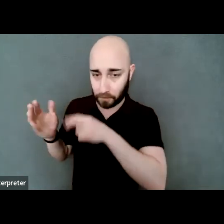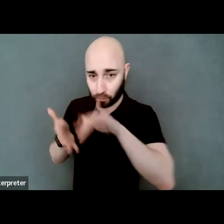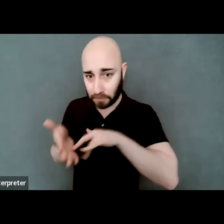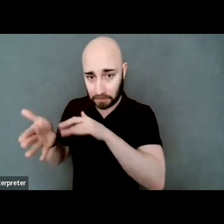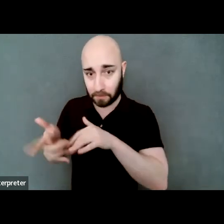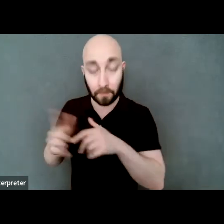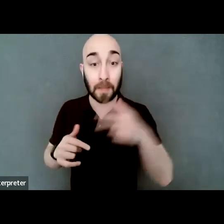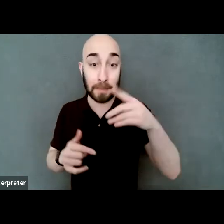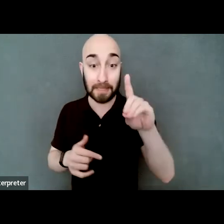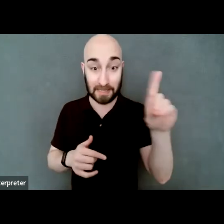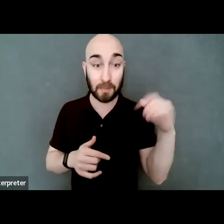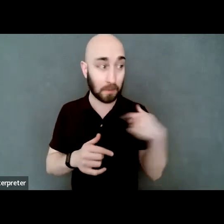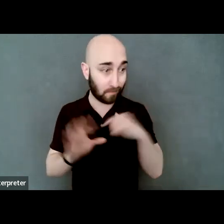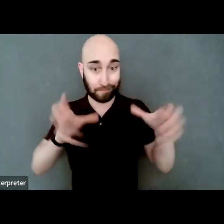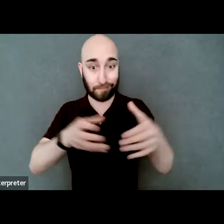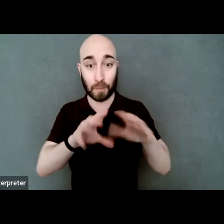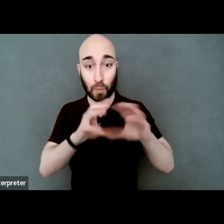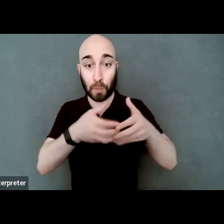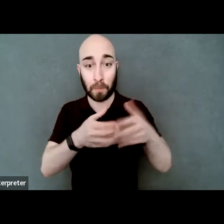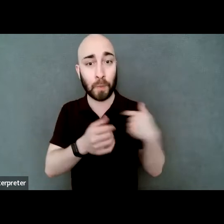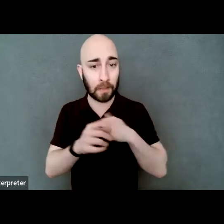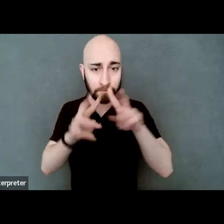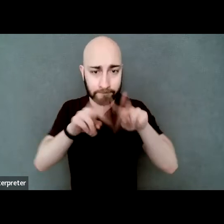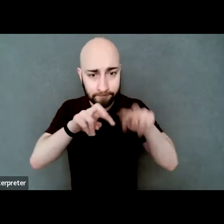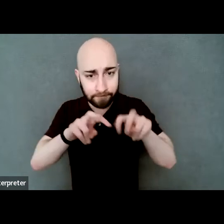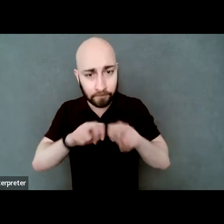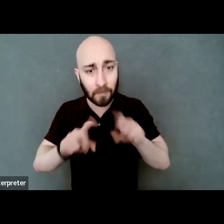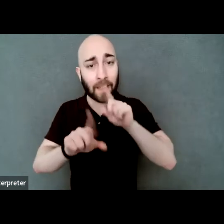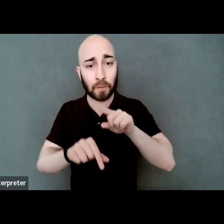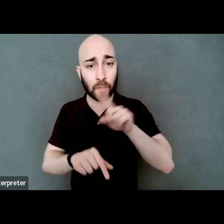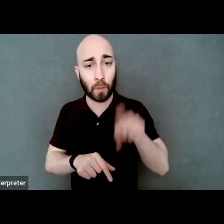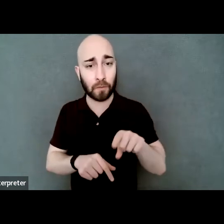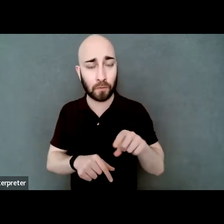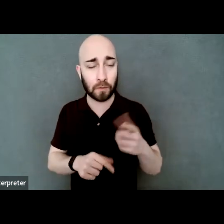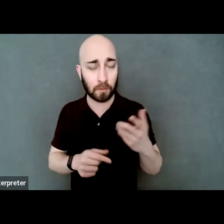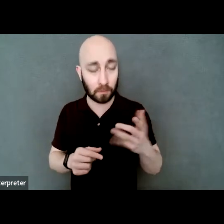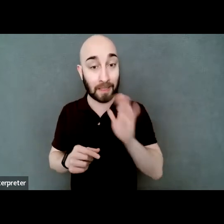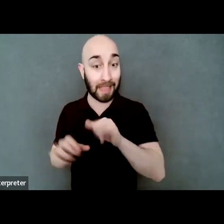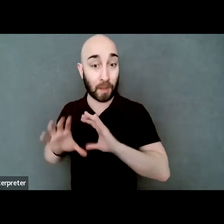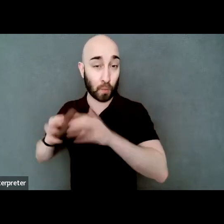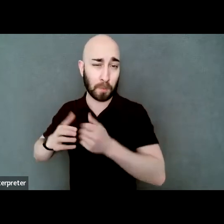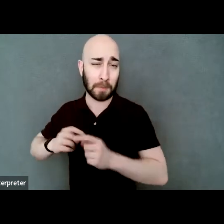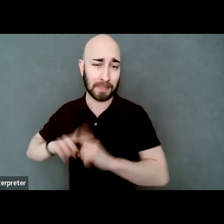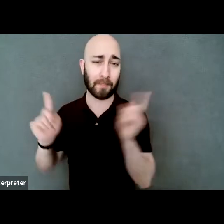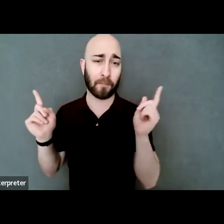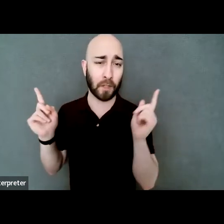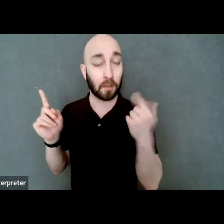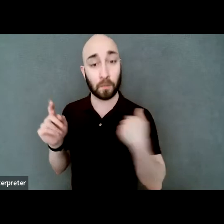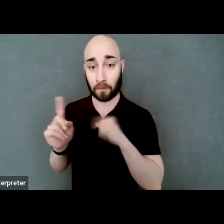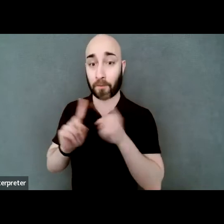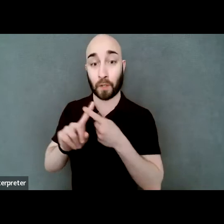met together to answer that question. So for that group, what we did was a little different in that we actually